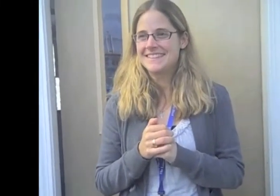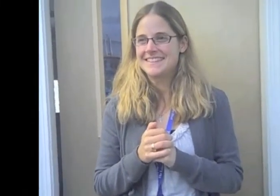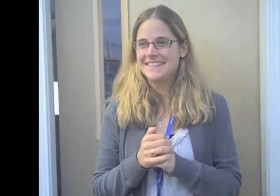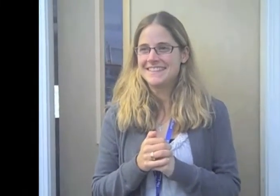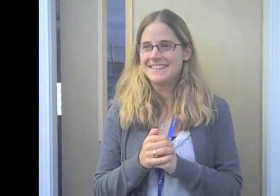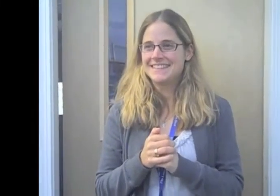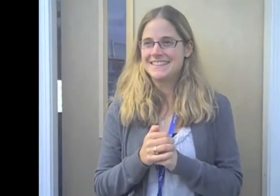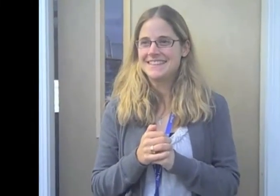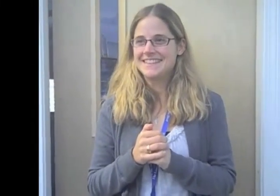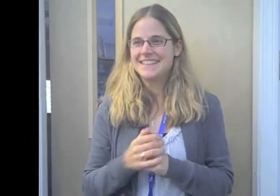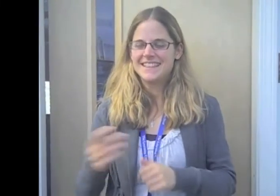Darn.